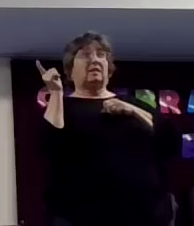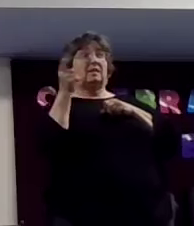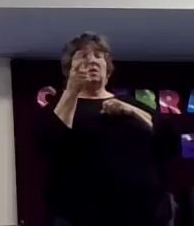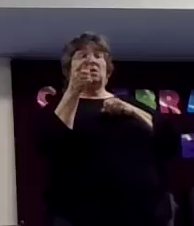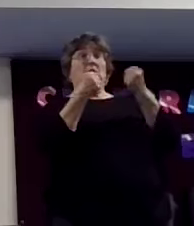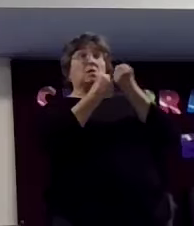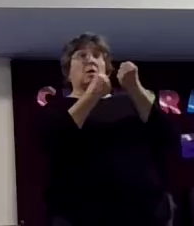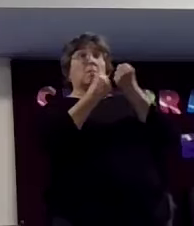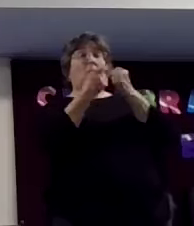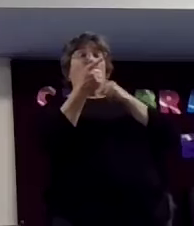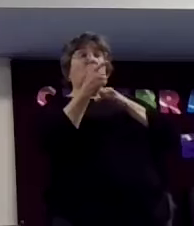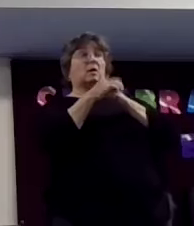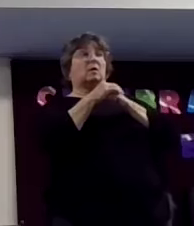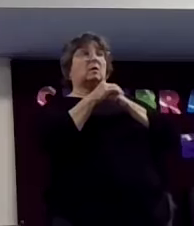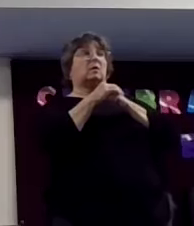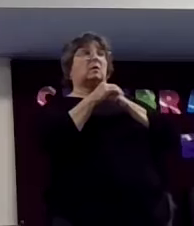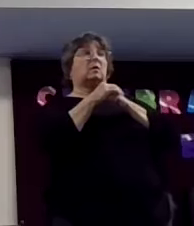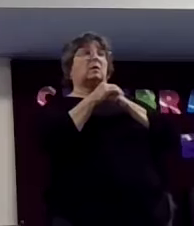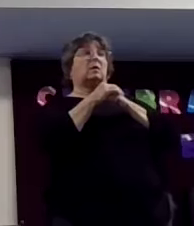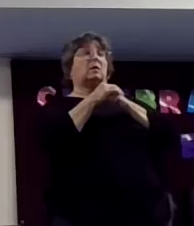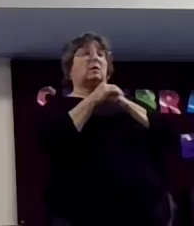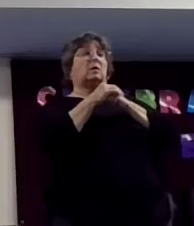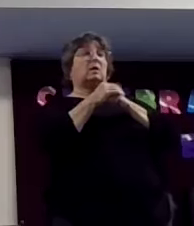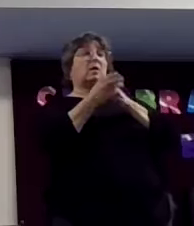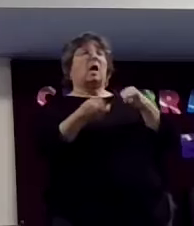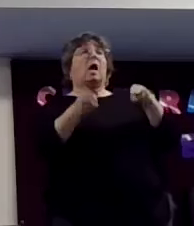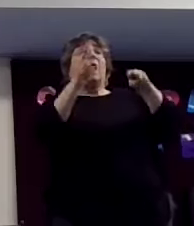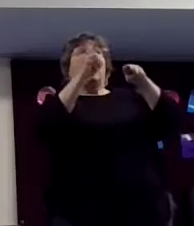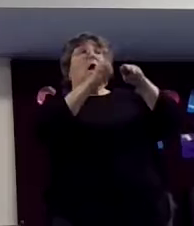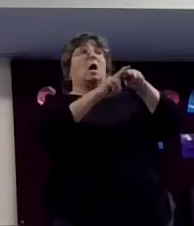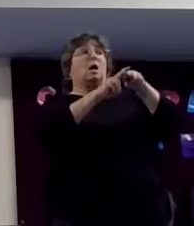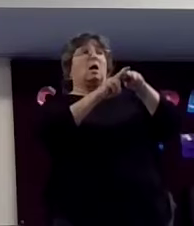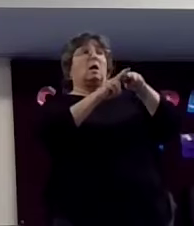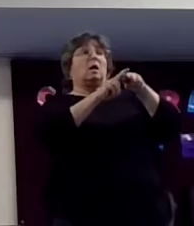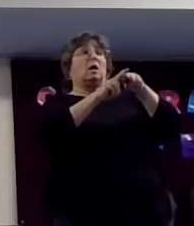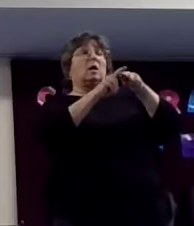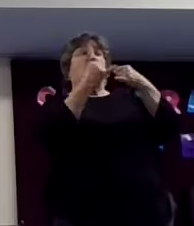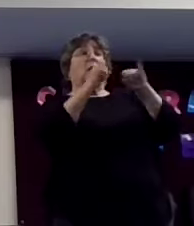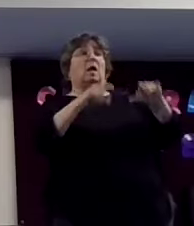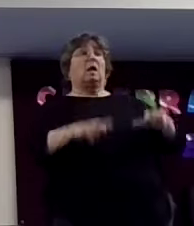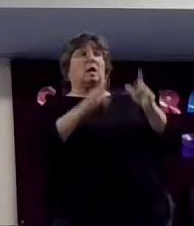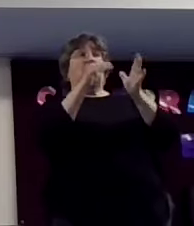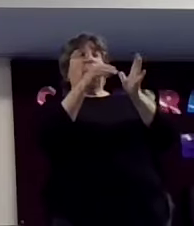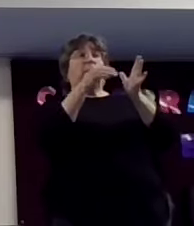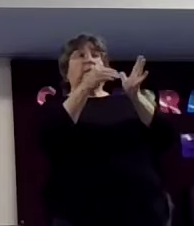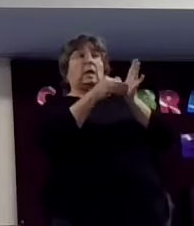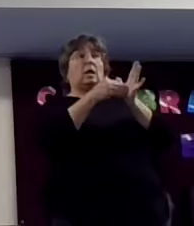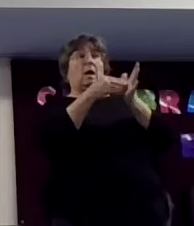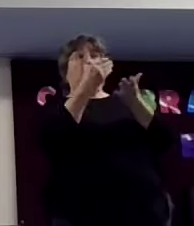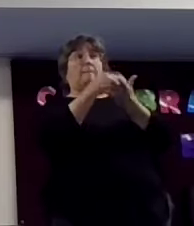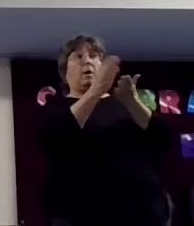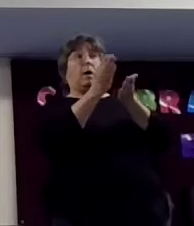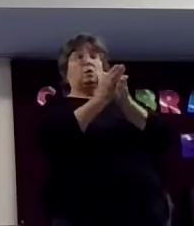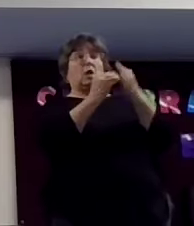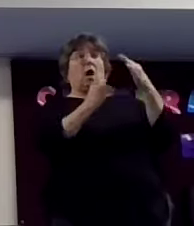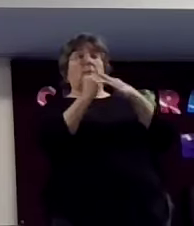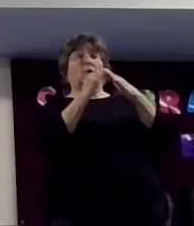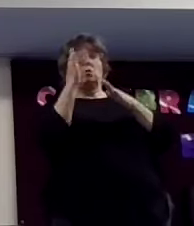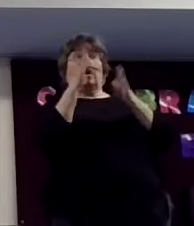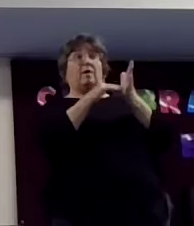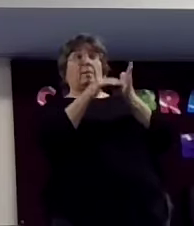Yes. So do you support the increase in independent living centers budgets up to